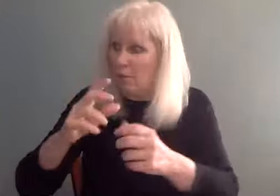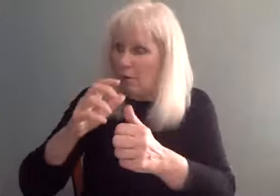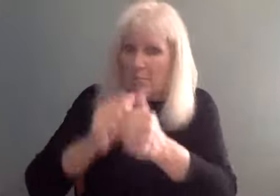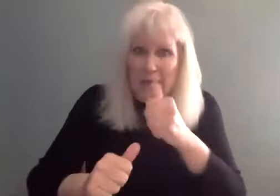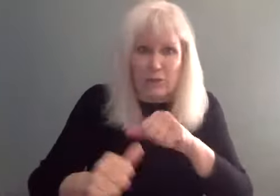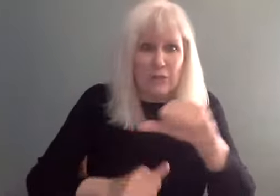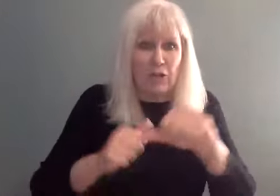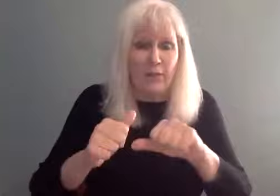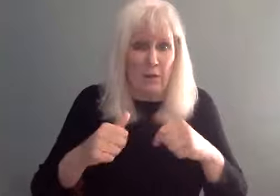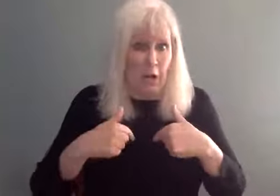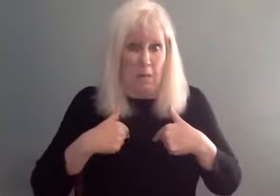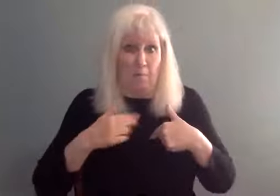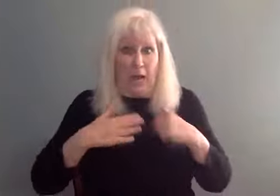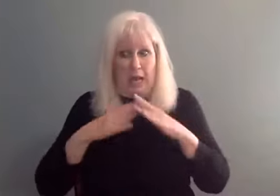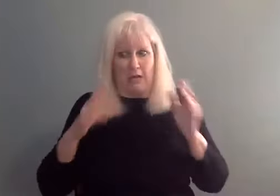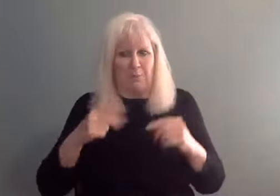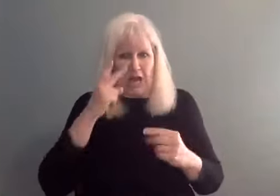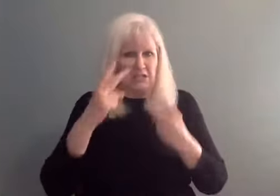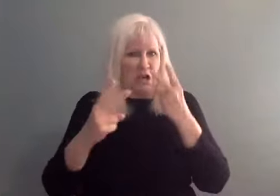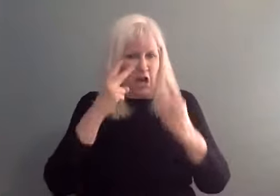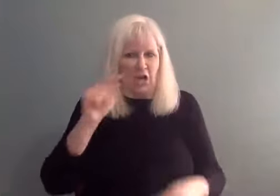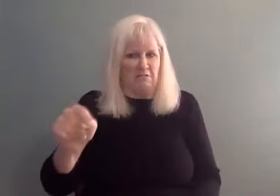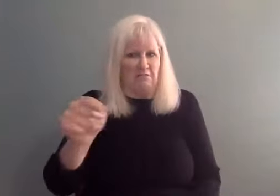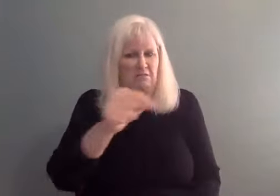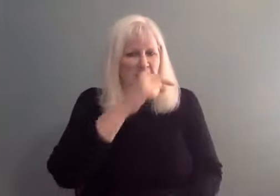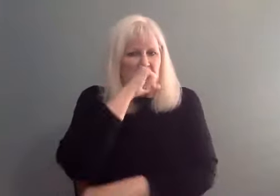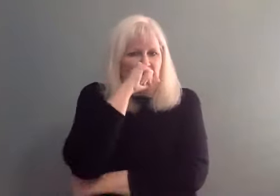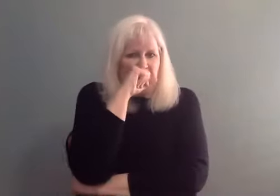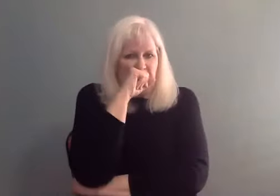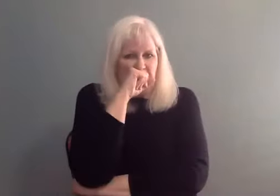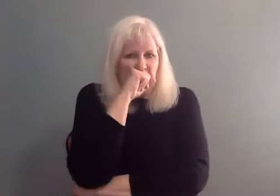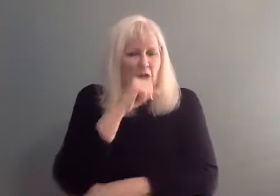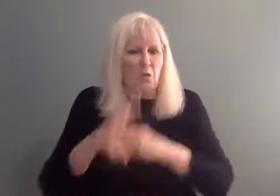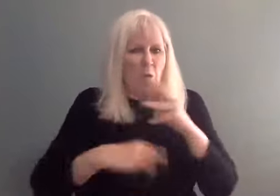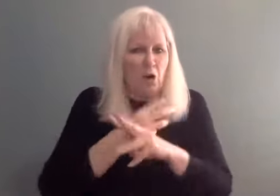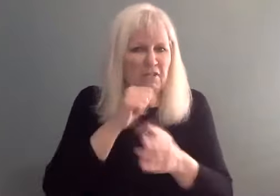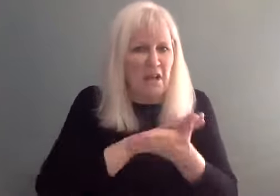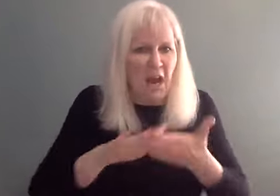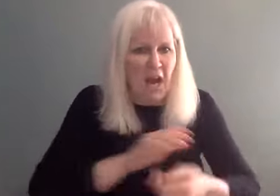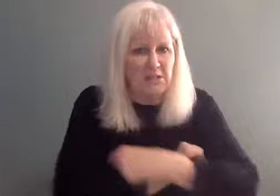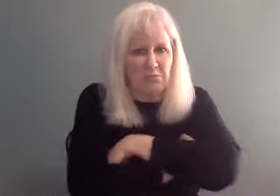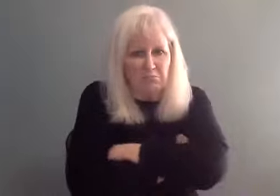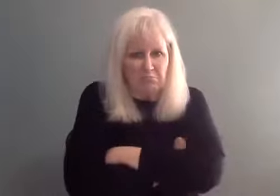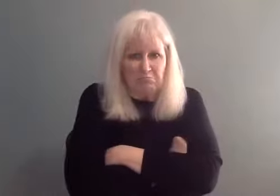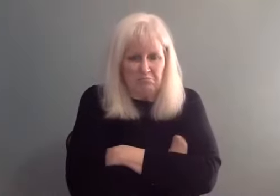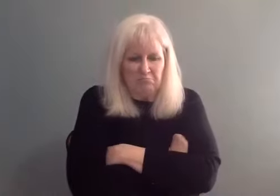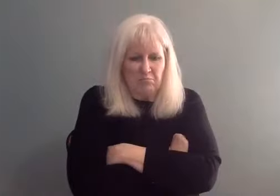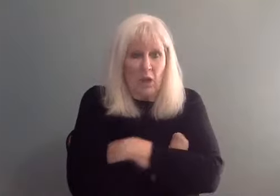my house, but I saw that start to happen. I saw what, sometimes what happens to dogs on a farm